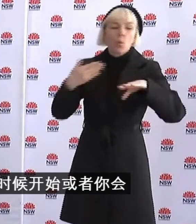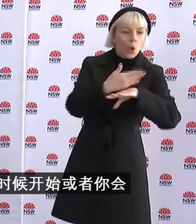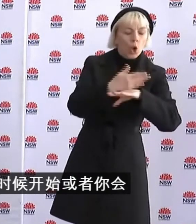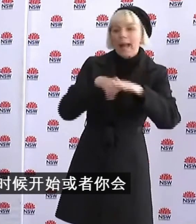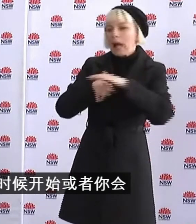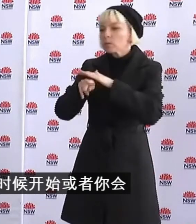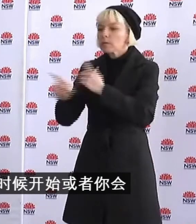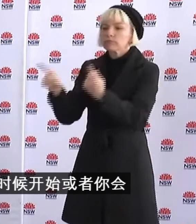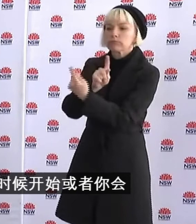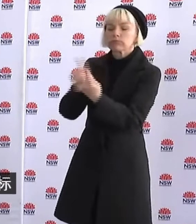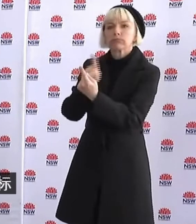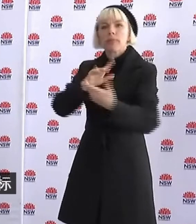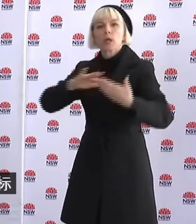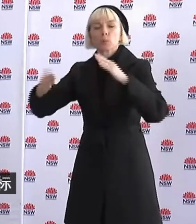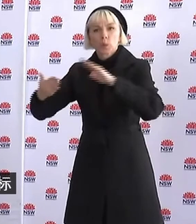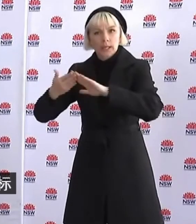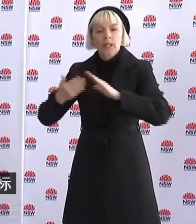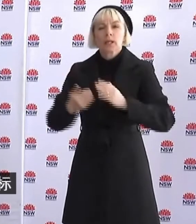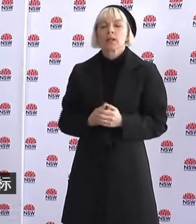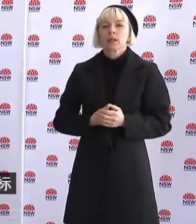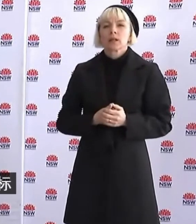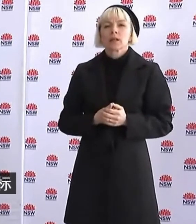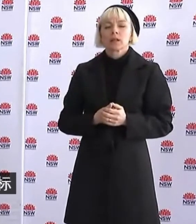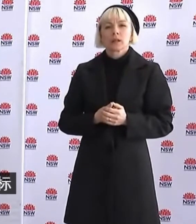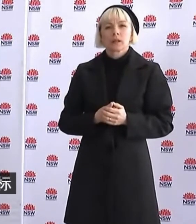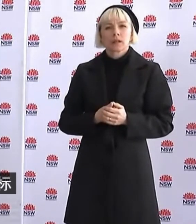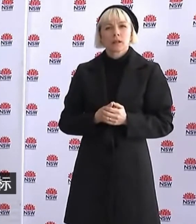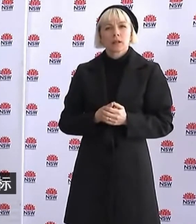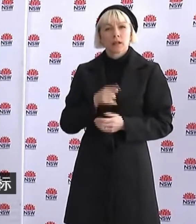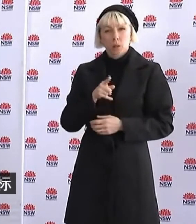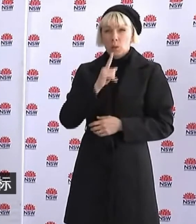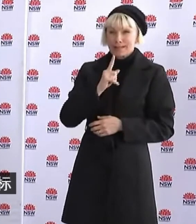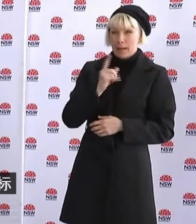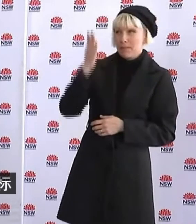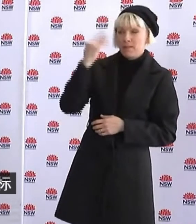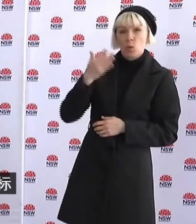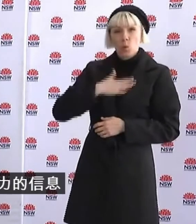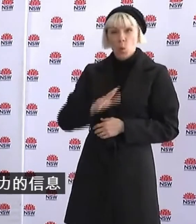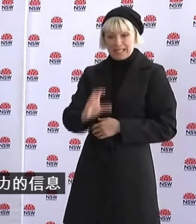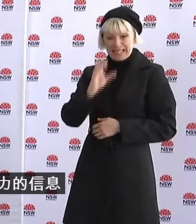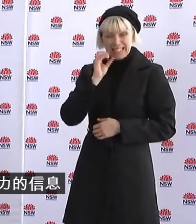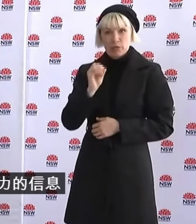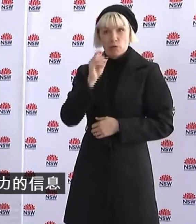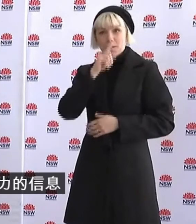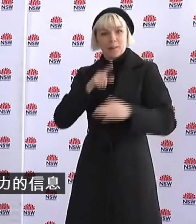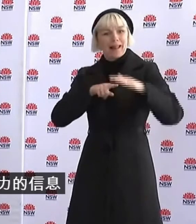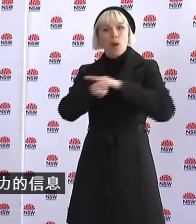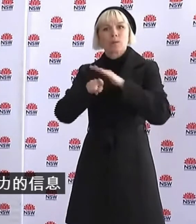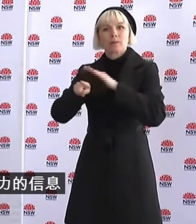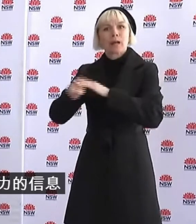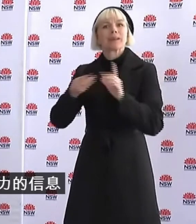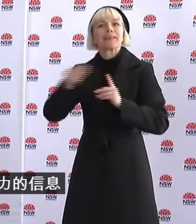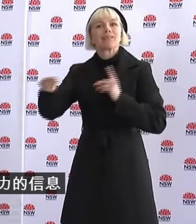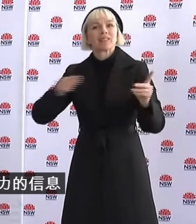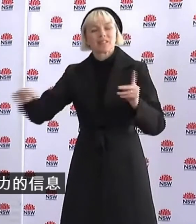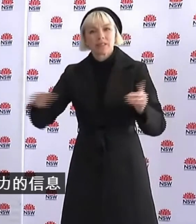when do you get to the point, or will you review the target of zero or close to zero? Well, look, that is always under review, but that